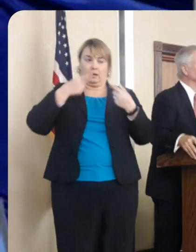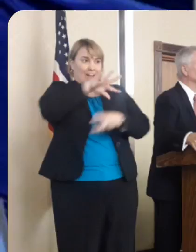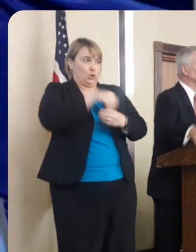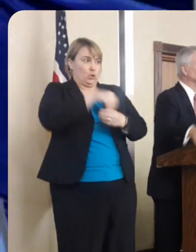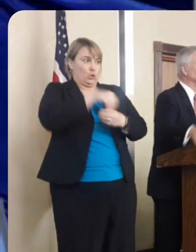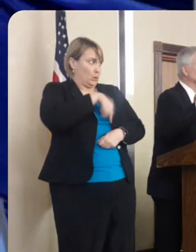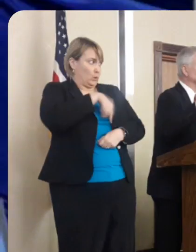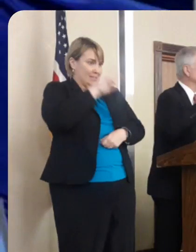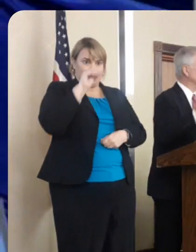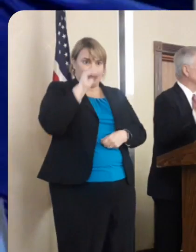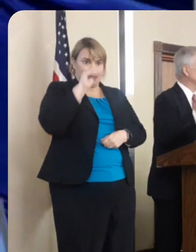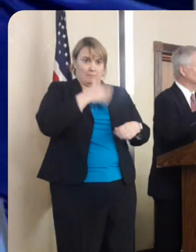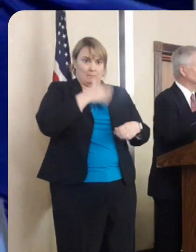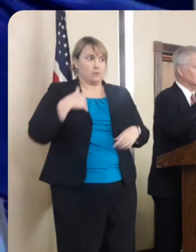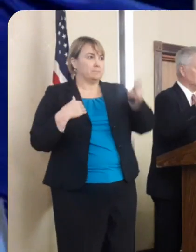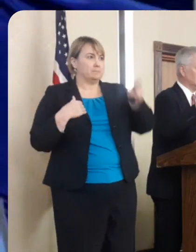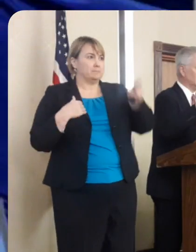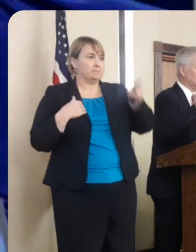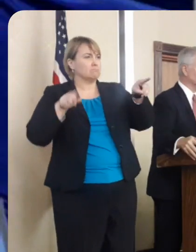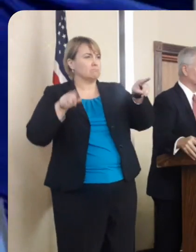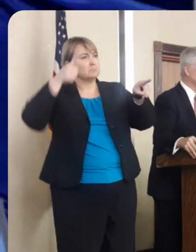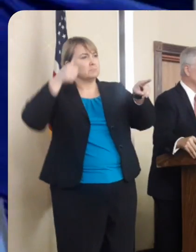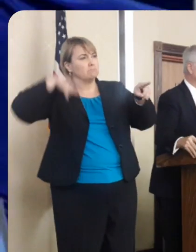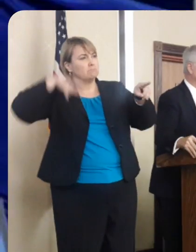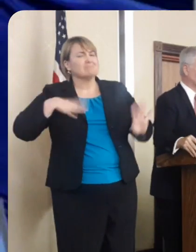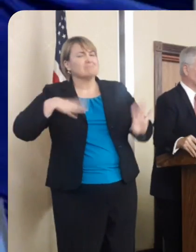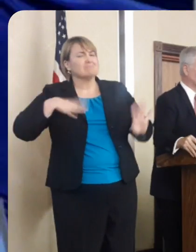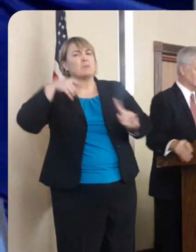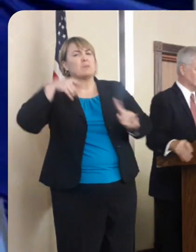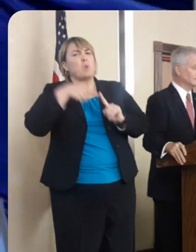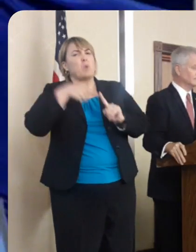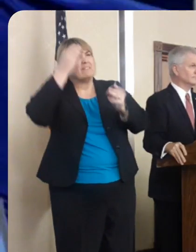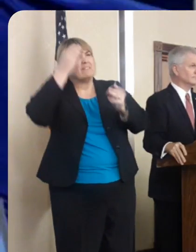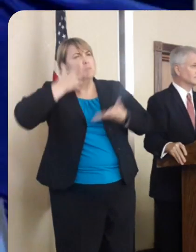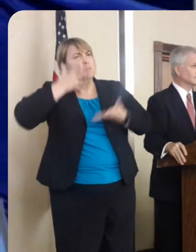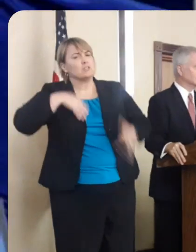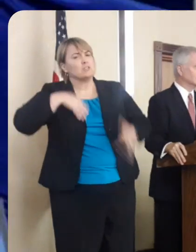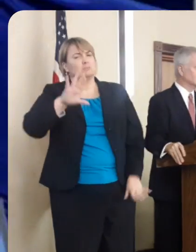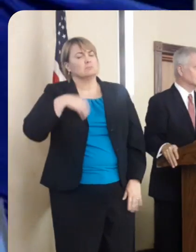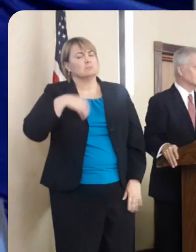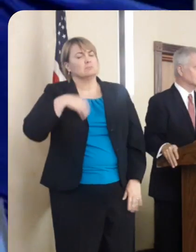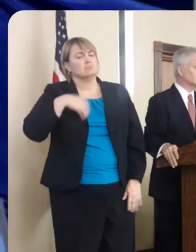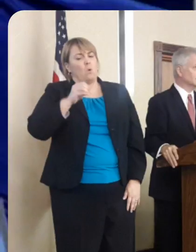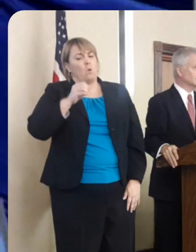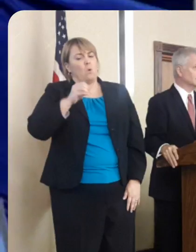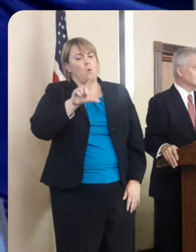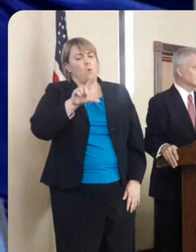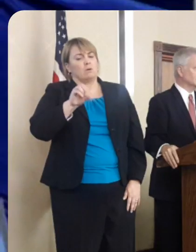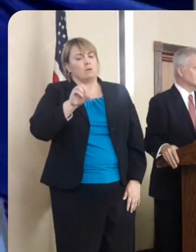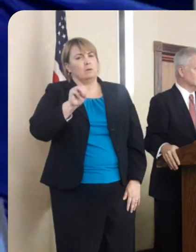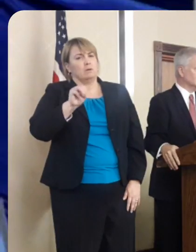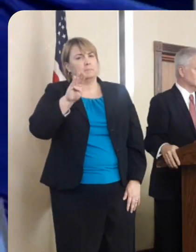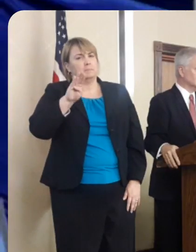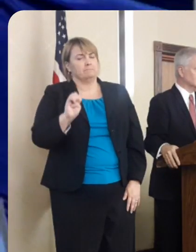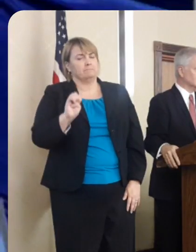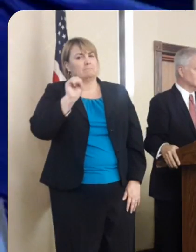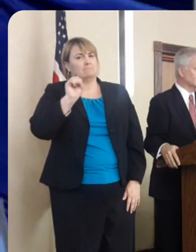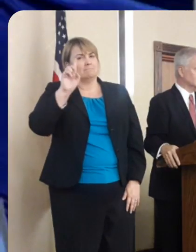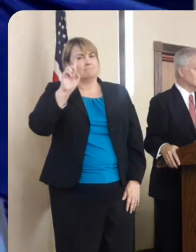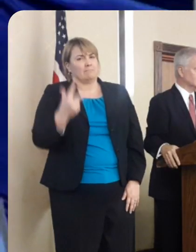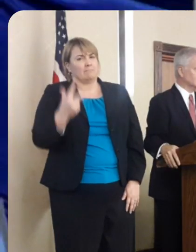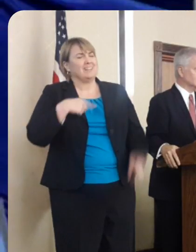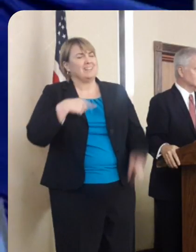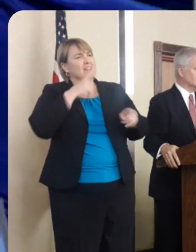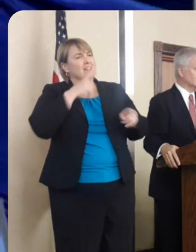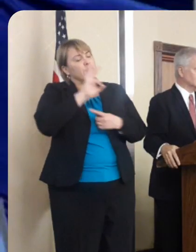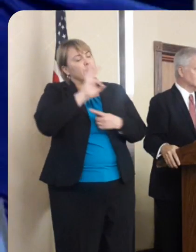I got a point of information. Yes, sir. If I may. Terry Holcomb, SD3. I keep hearing free speech. Could we please clarify what we're talking about here?